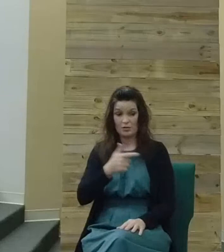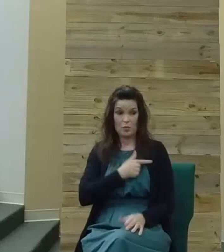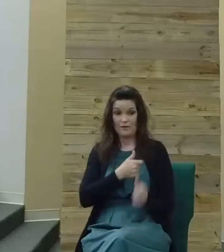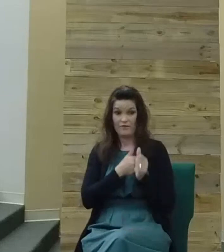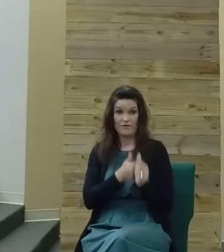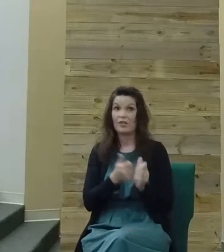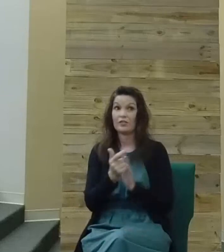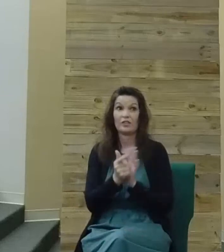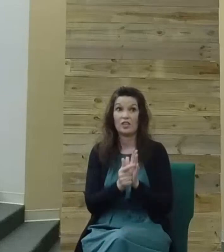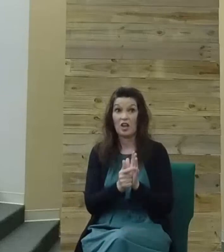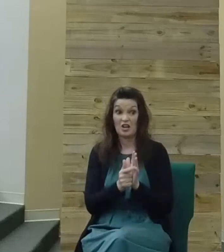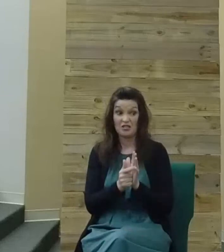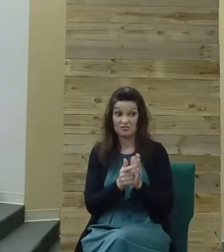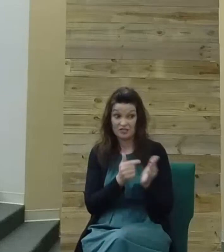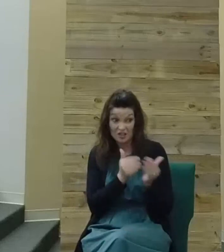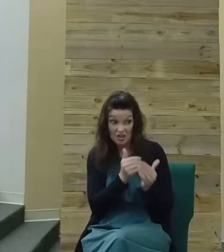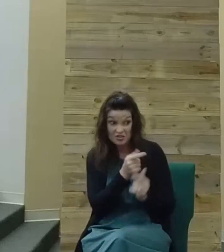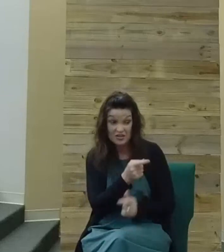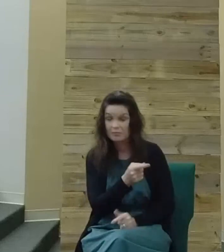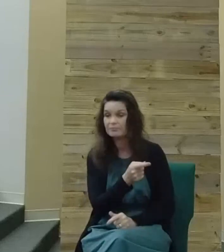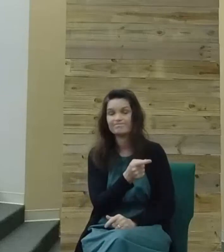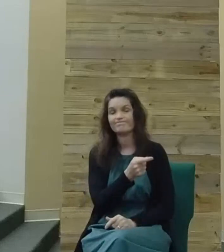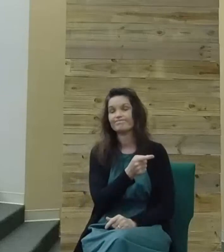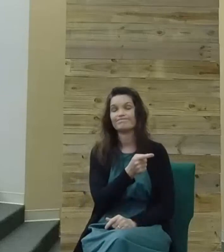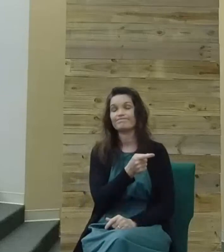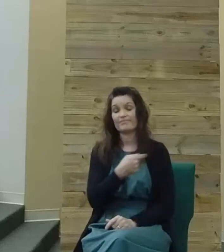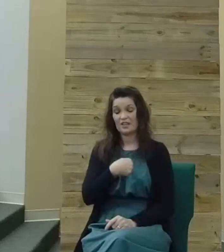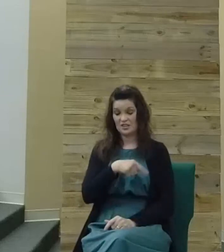because we have not followed the law anywhere near what they